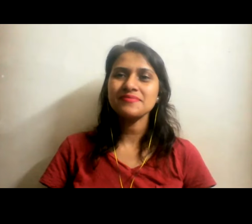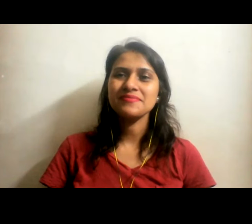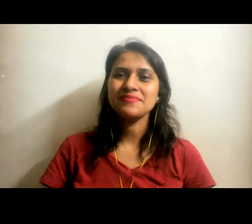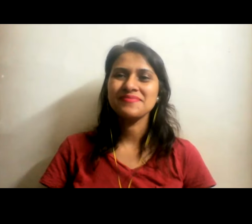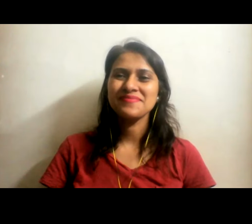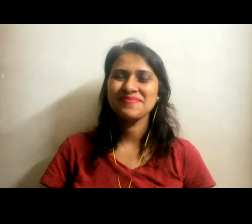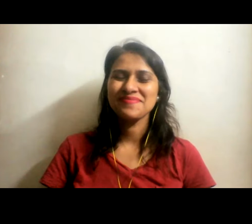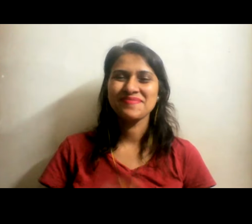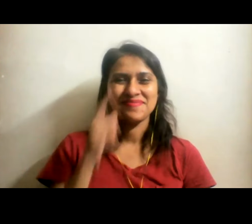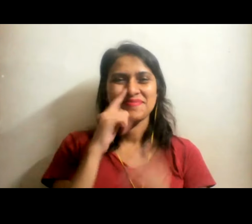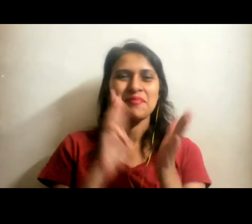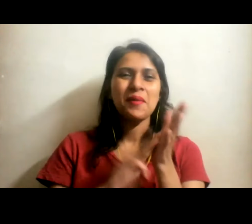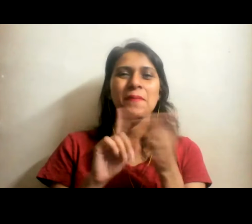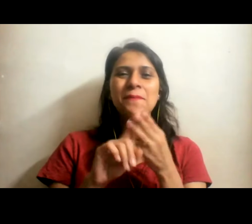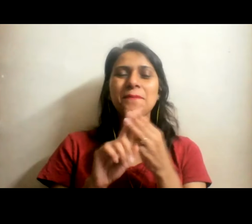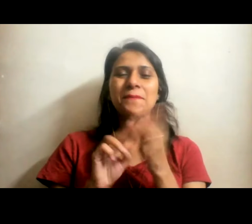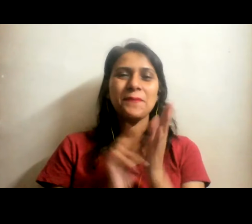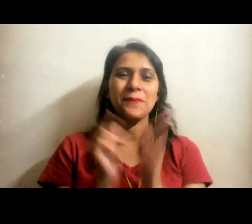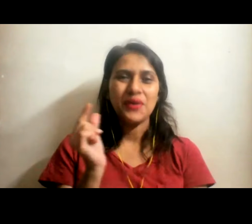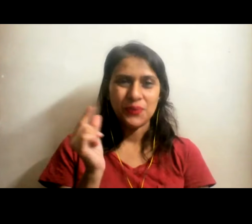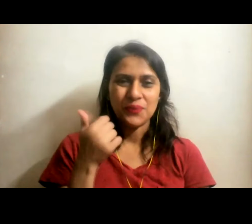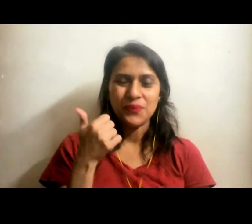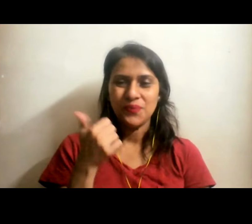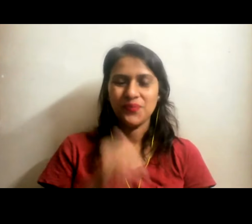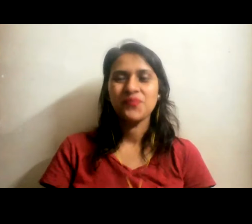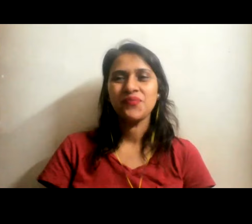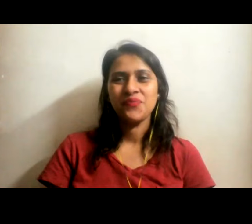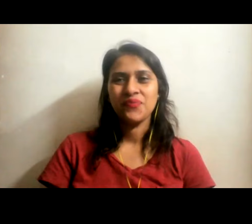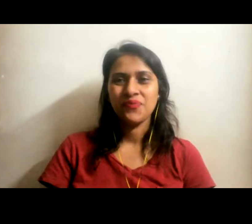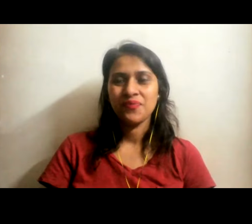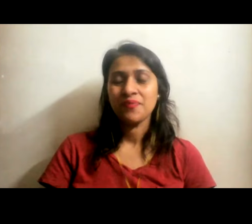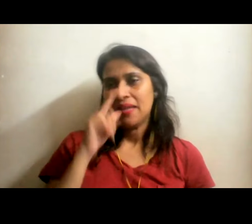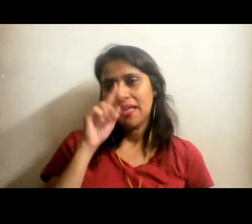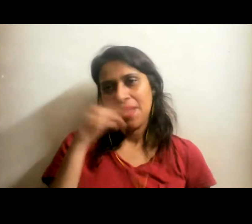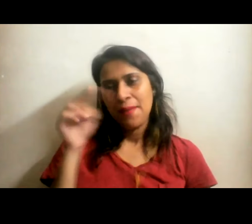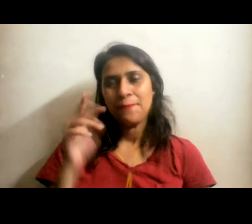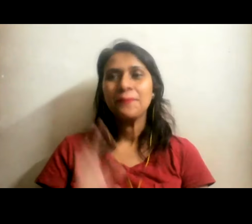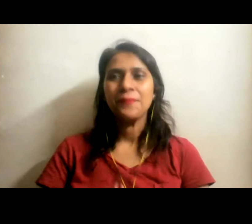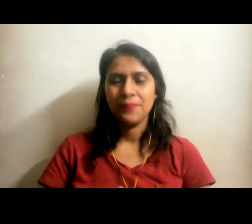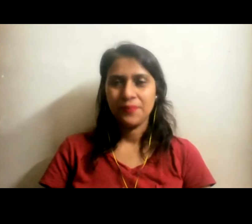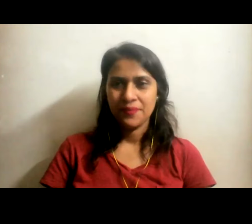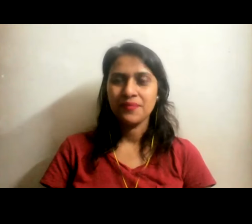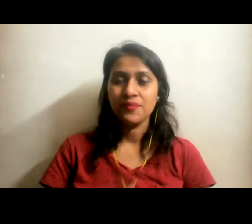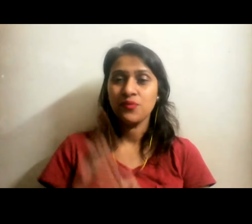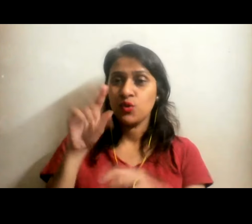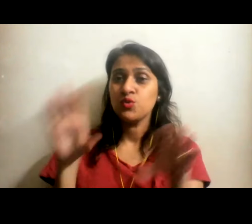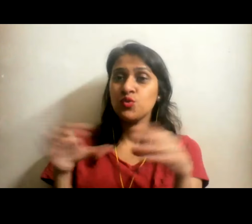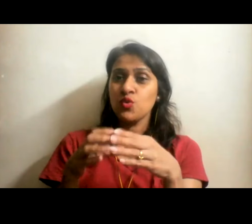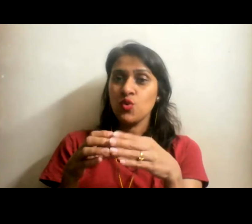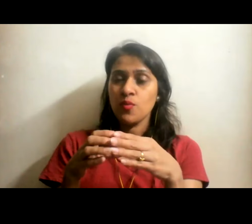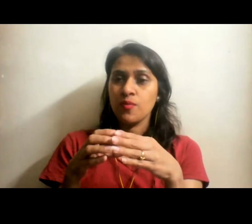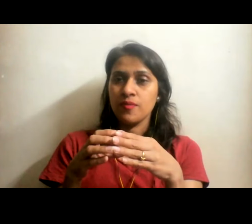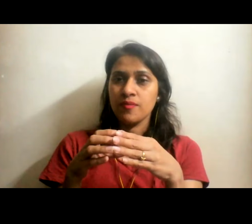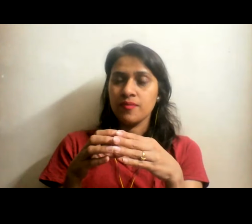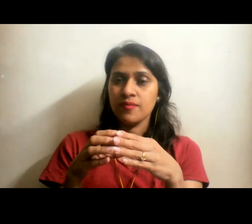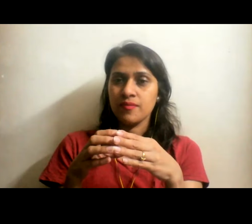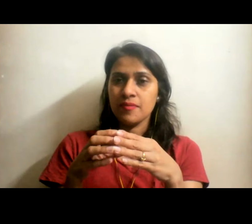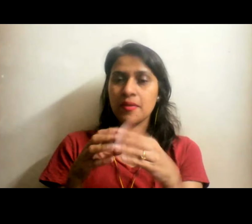speak. Okay, sure, thank you. So my name is Meenu, and my group was assigned basic